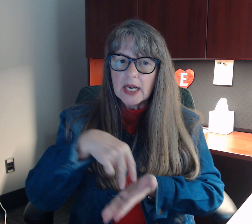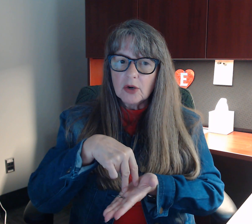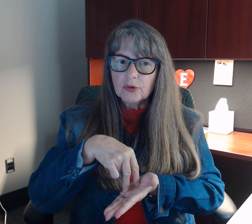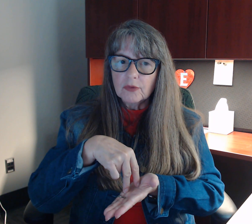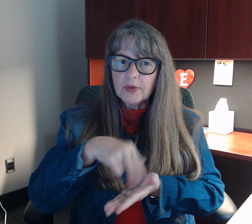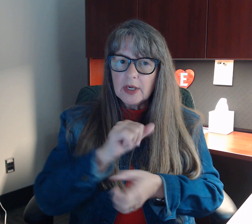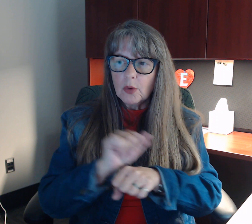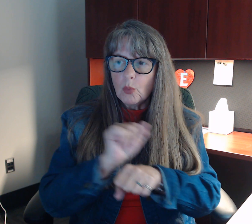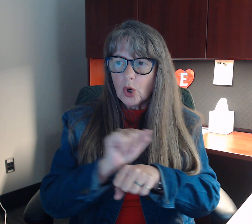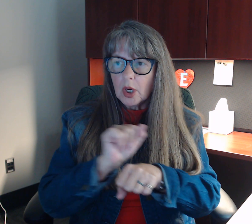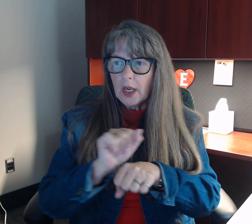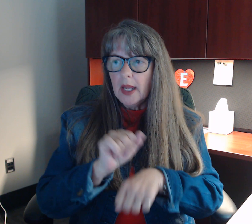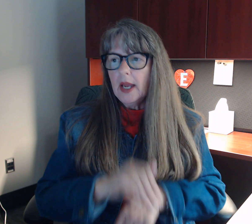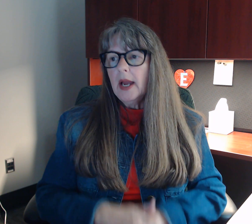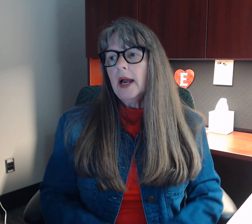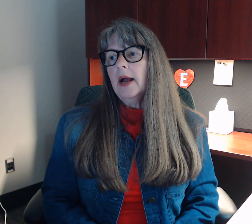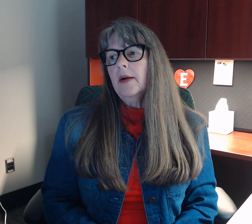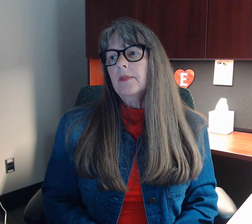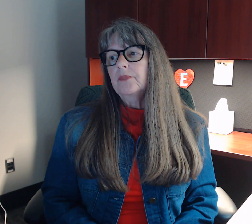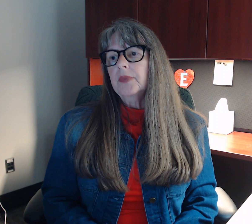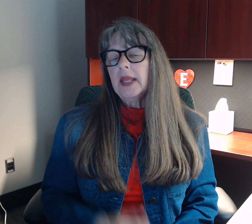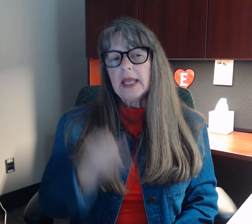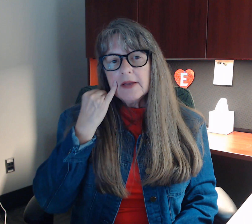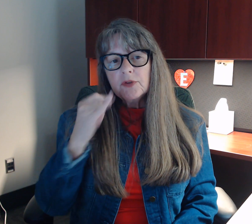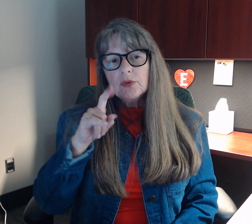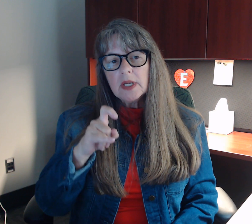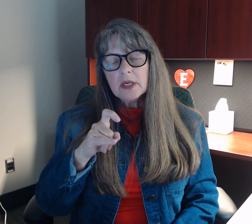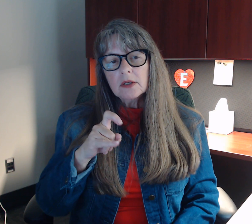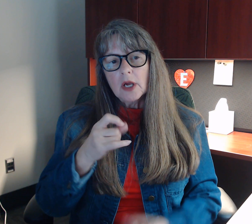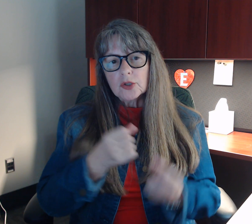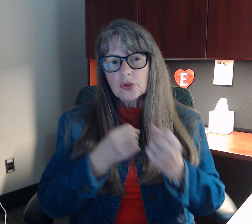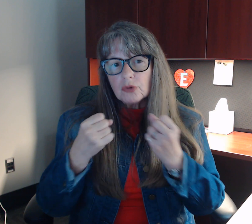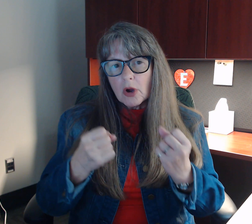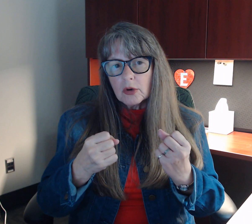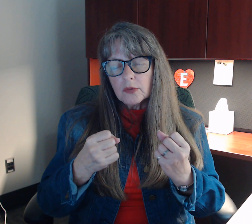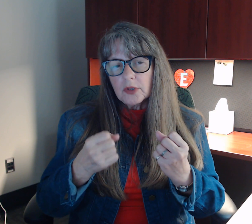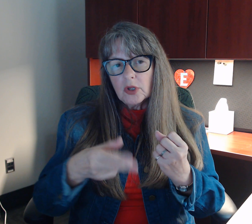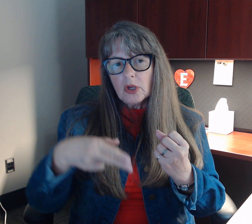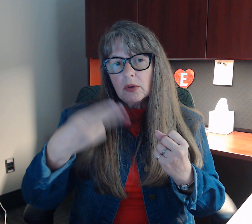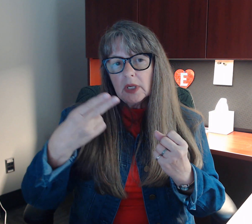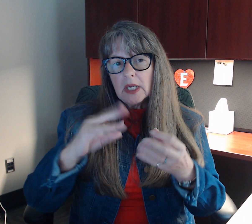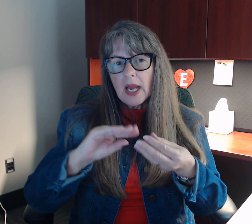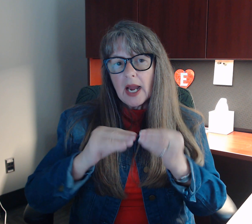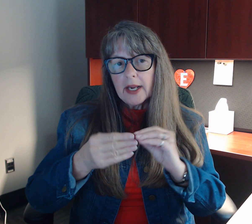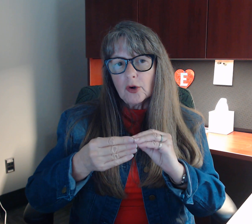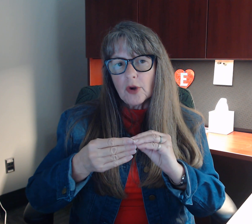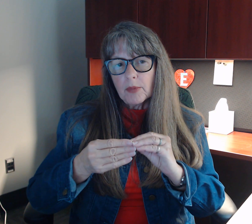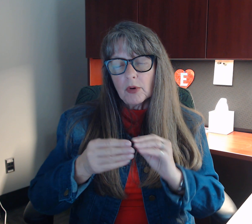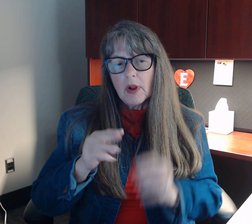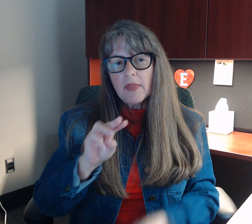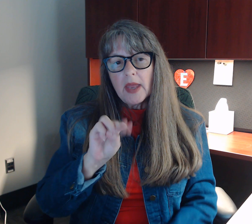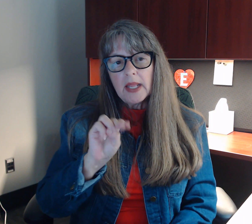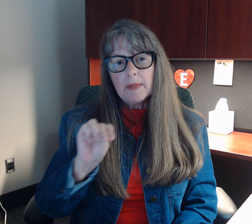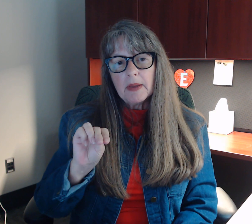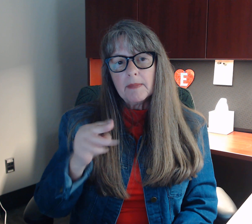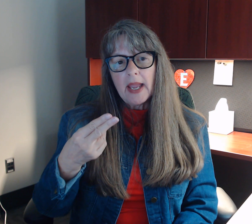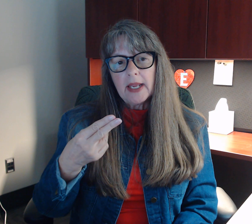on your feet at work. If you need it a stronger, then you need a higher number, that